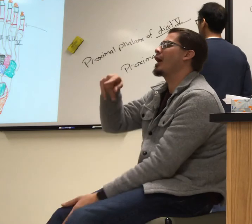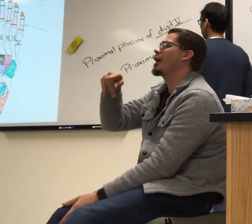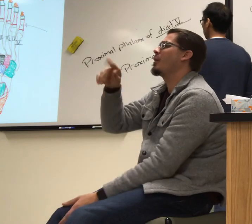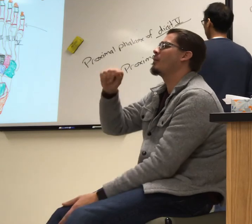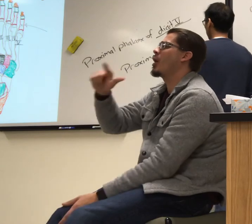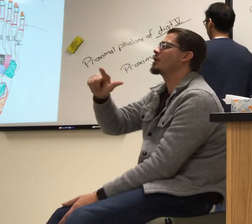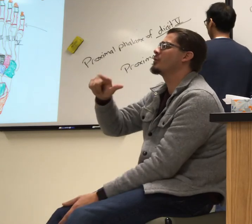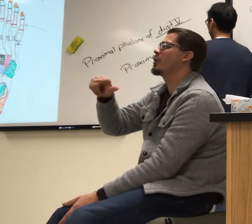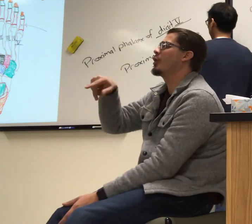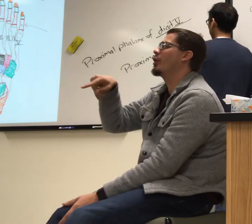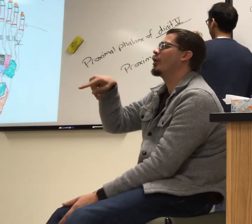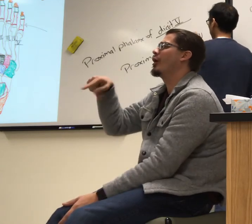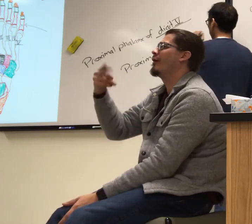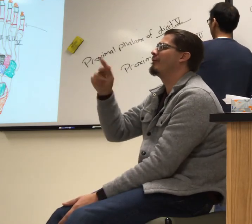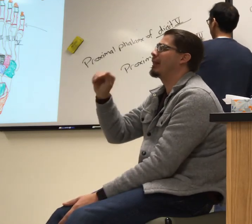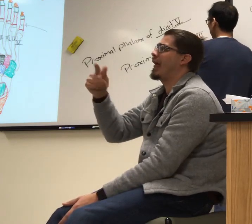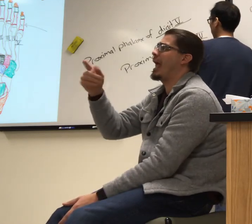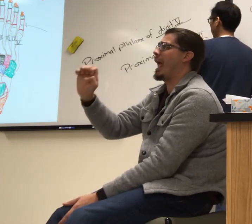flange, like